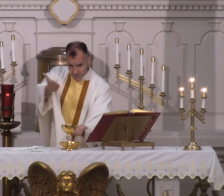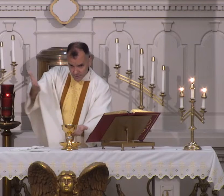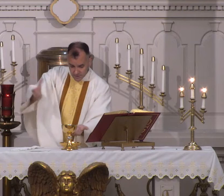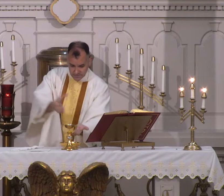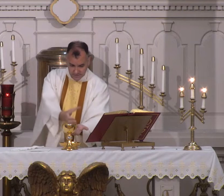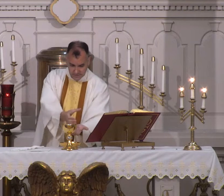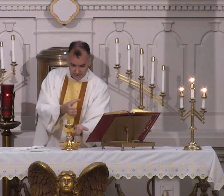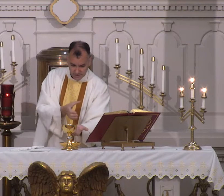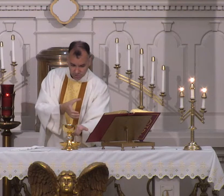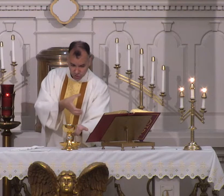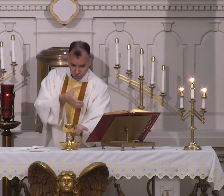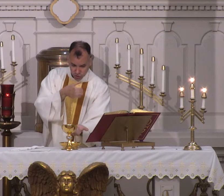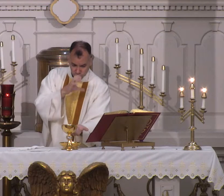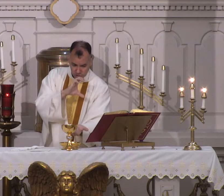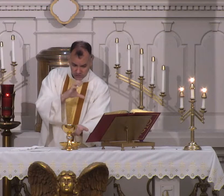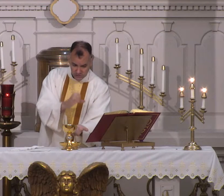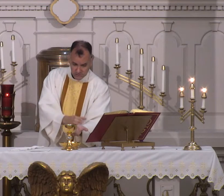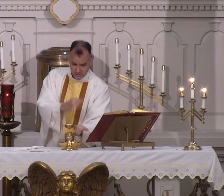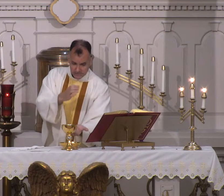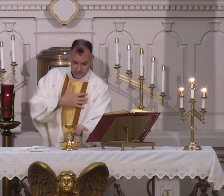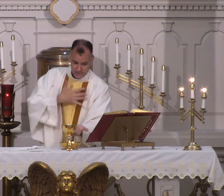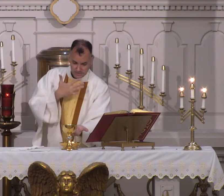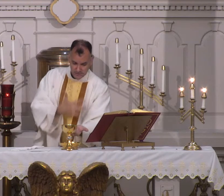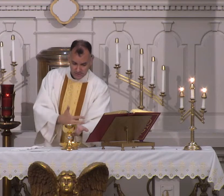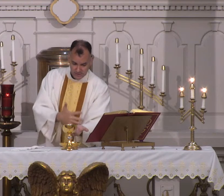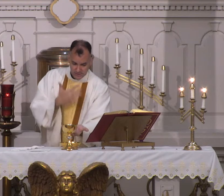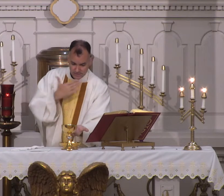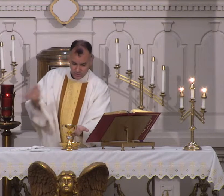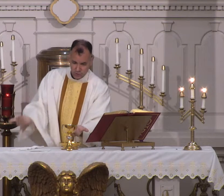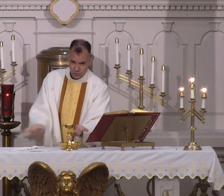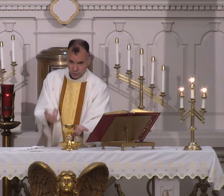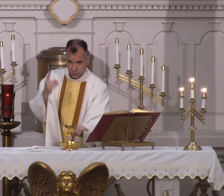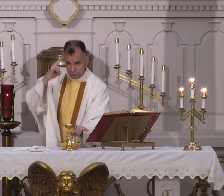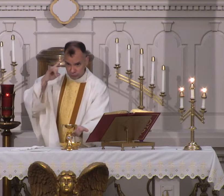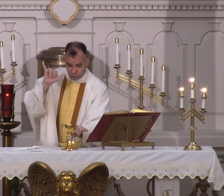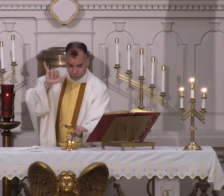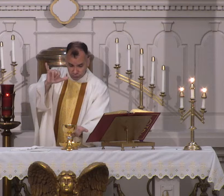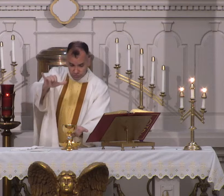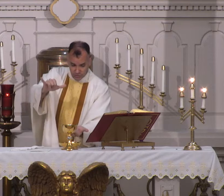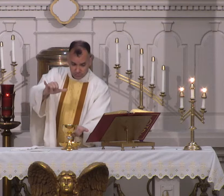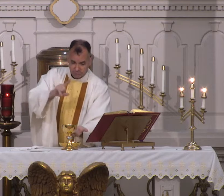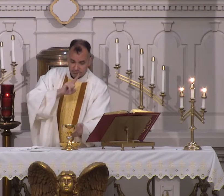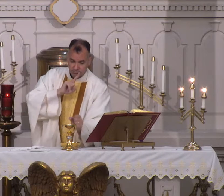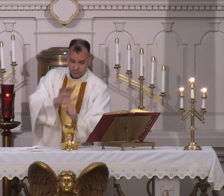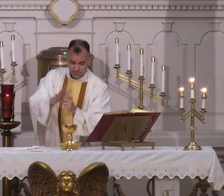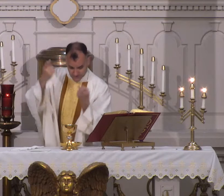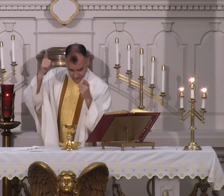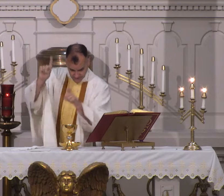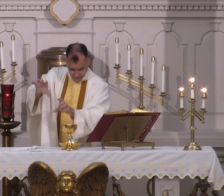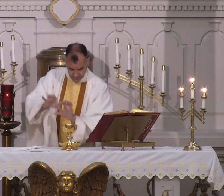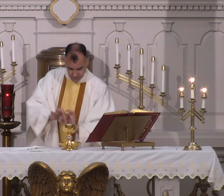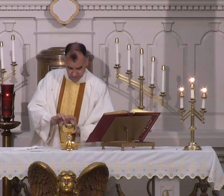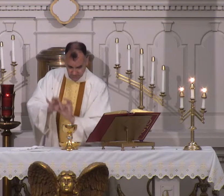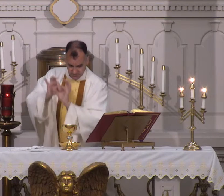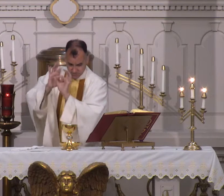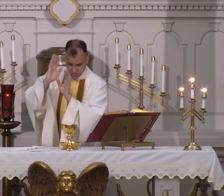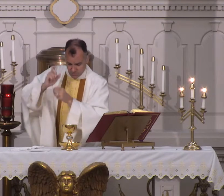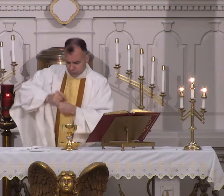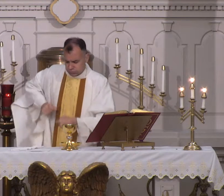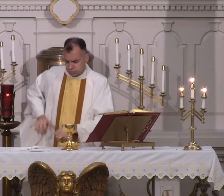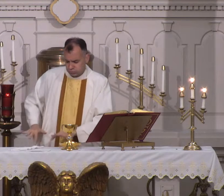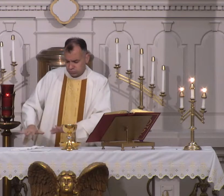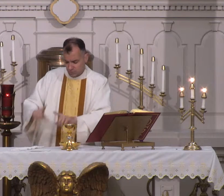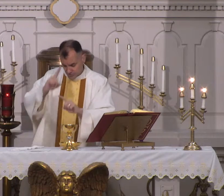saying, "Take this, all of you, and drink from it, for this is a chalice of my blood, the blood of the new and